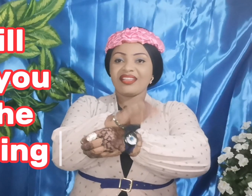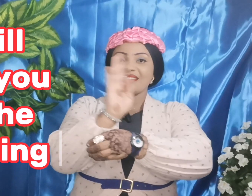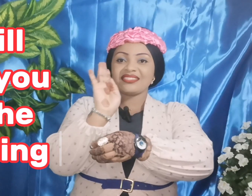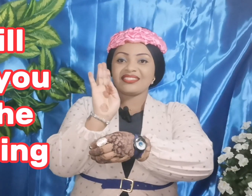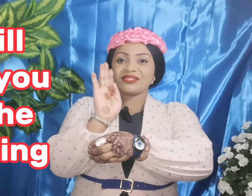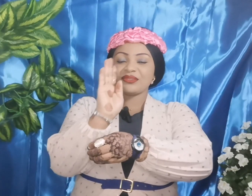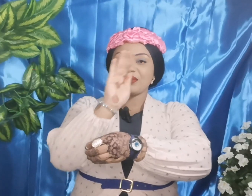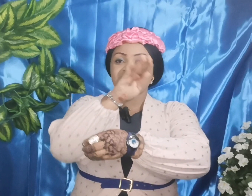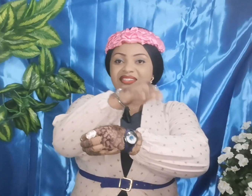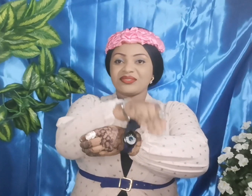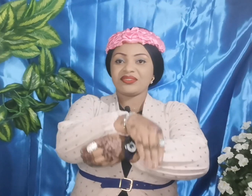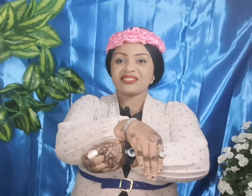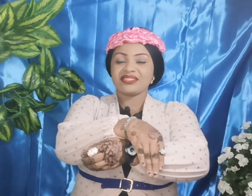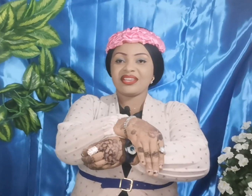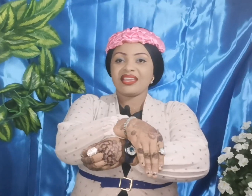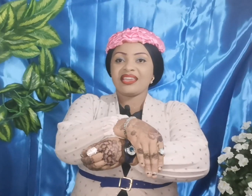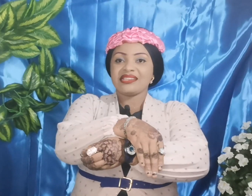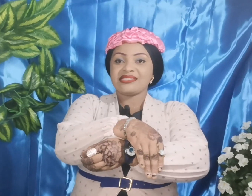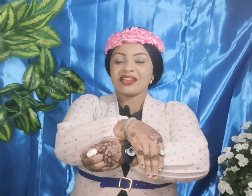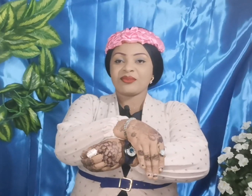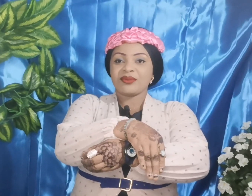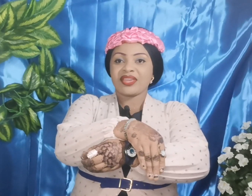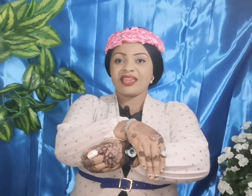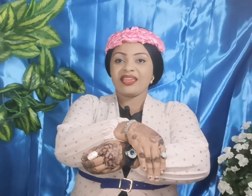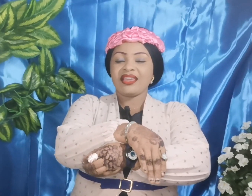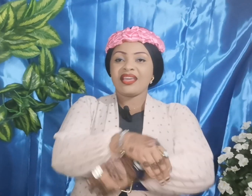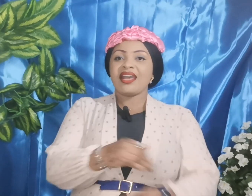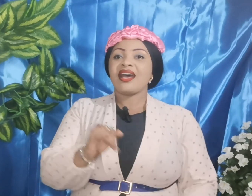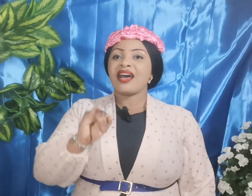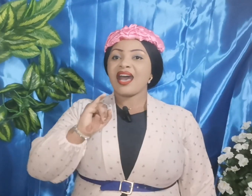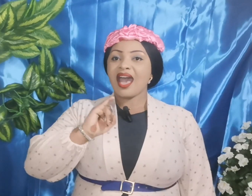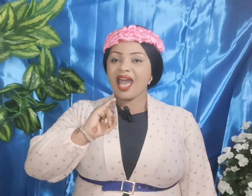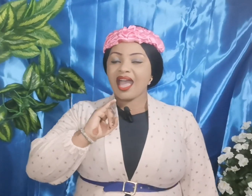This is the sun and the sun is down, okay?